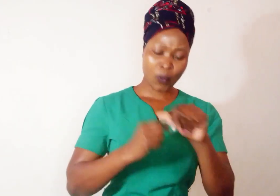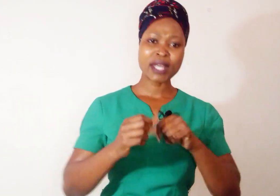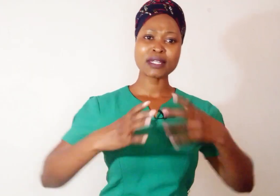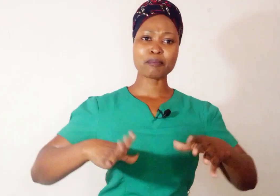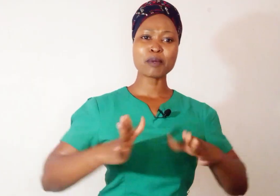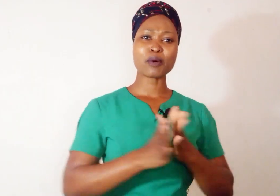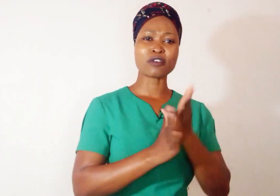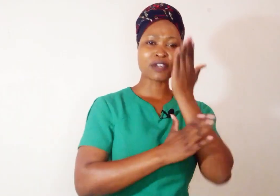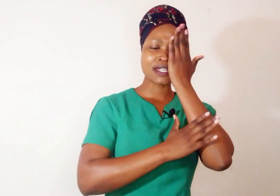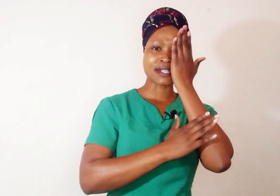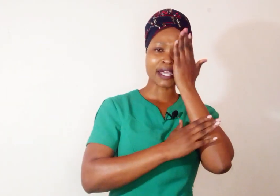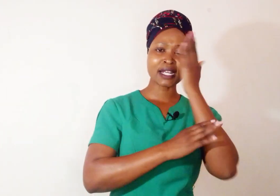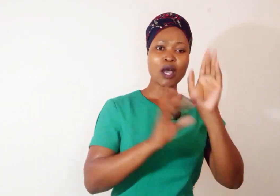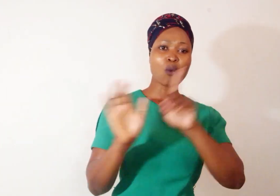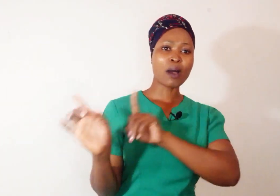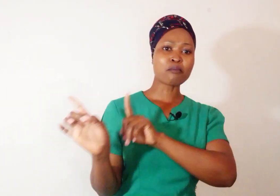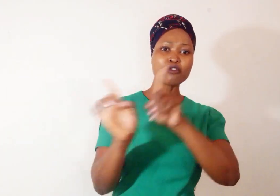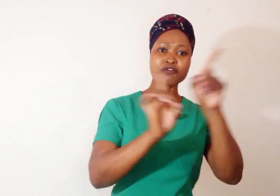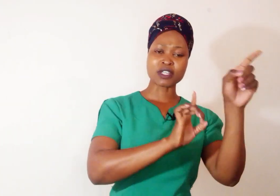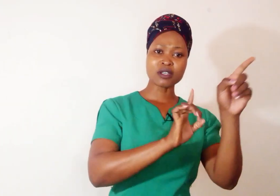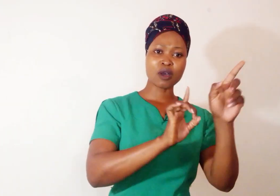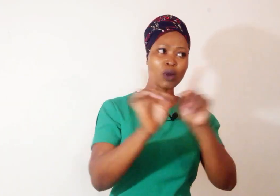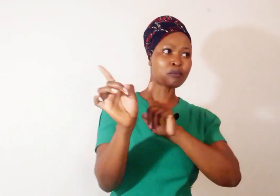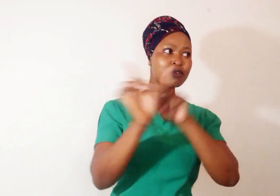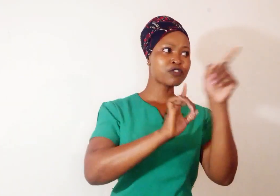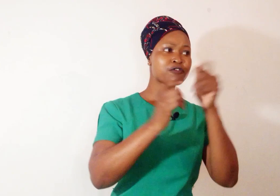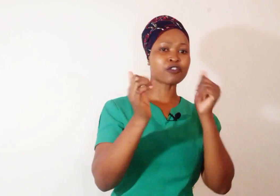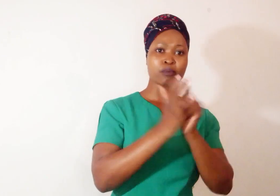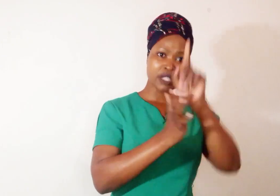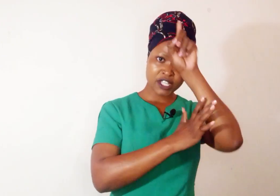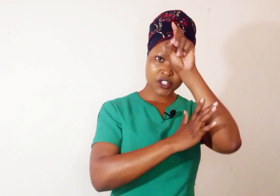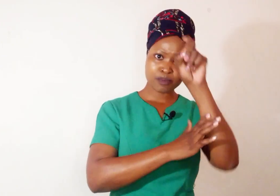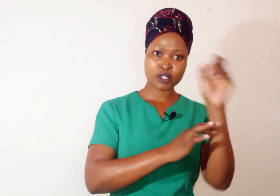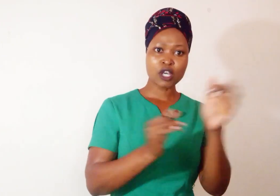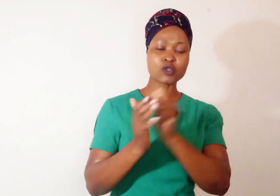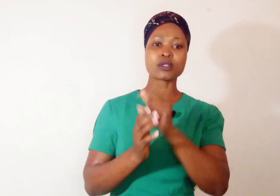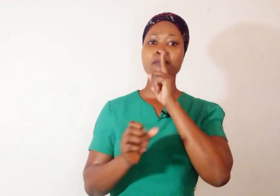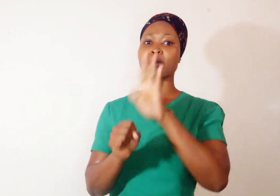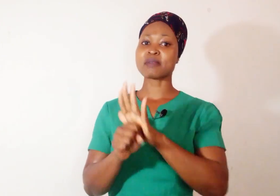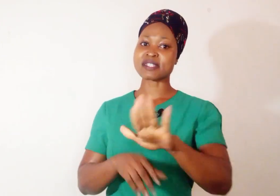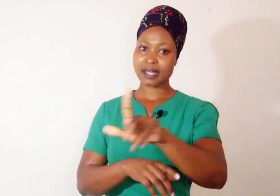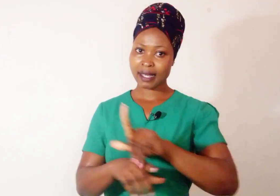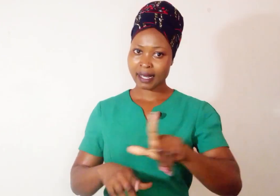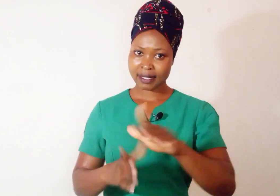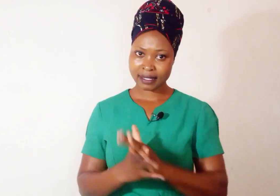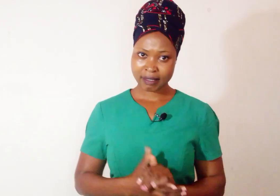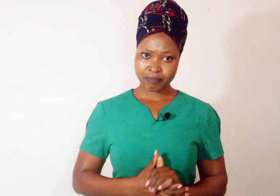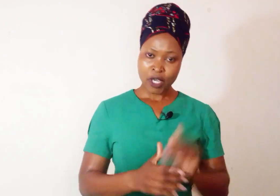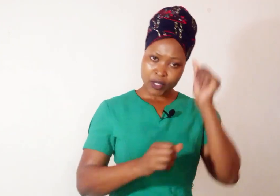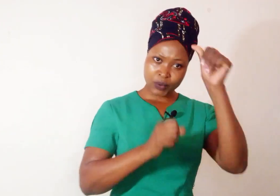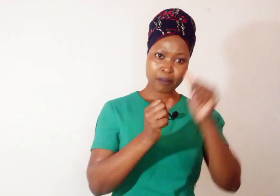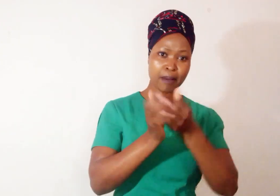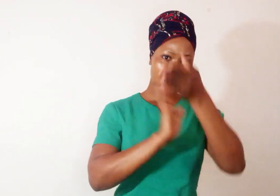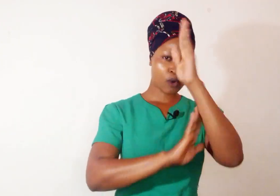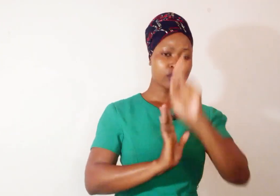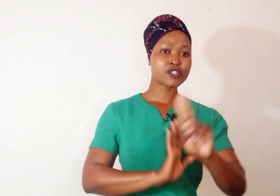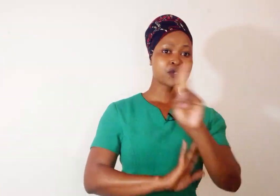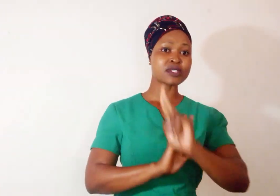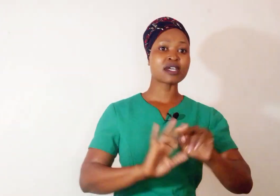when the people of Israel were moving from Egypt to the promised land. You remember God used